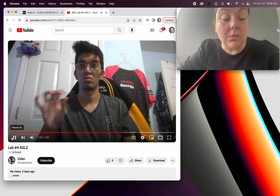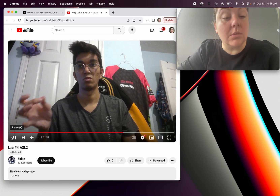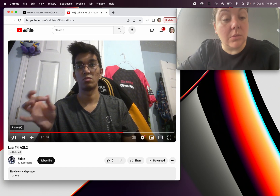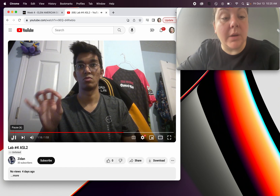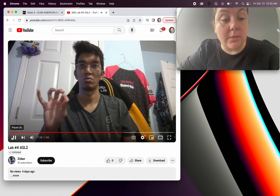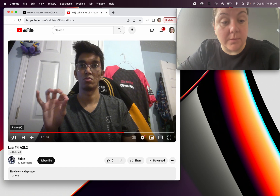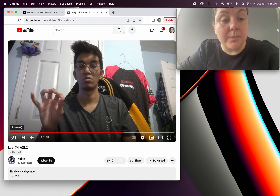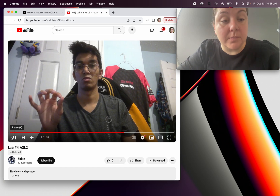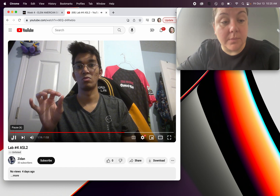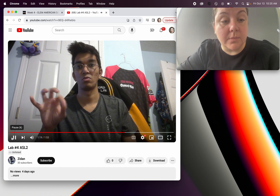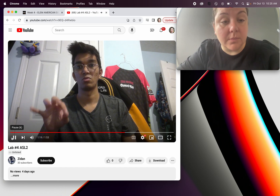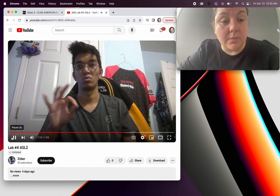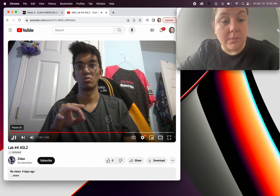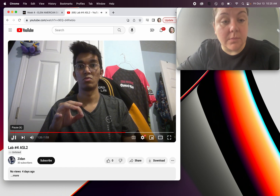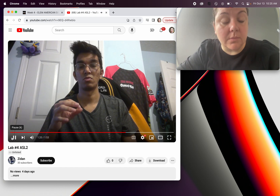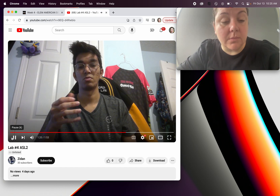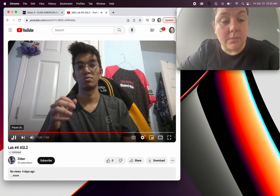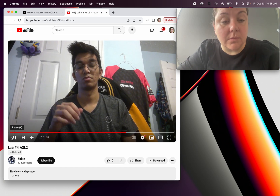Mm-hmm. Great.